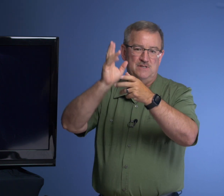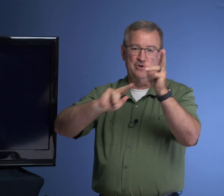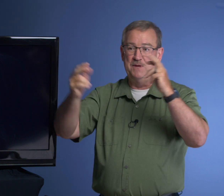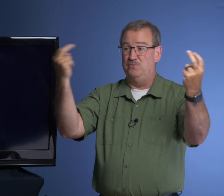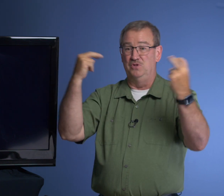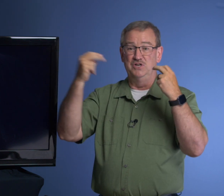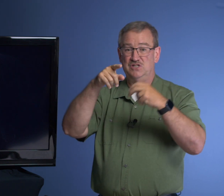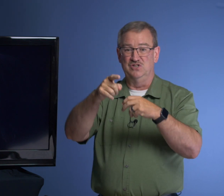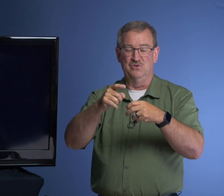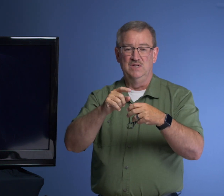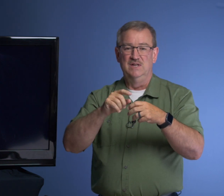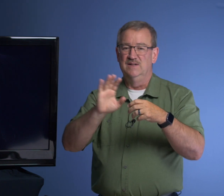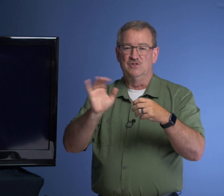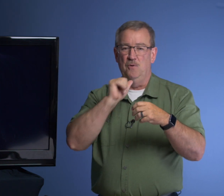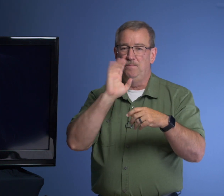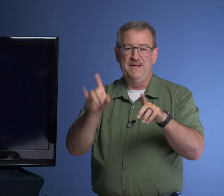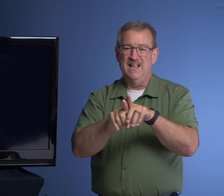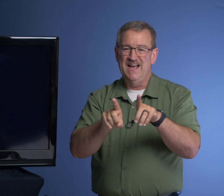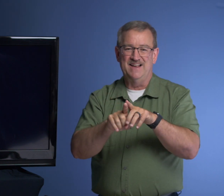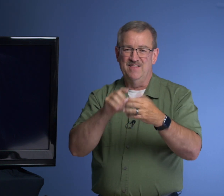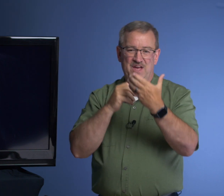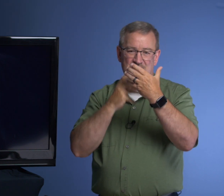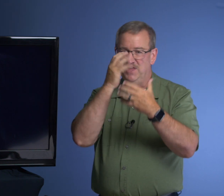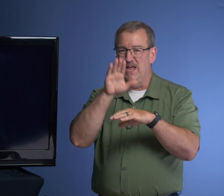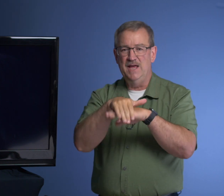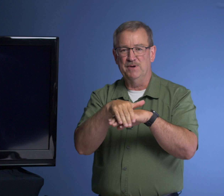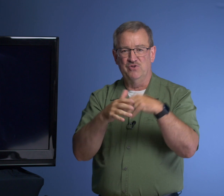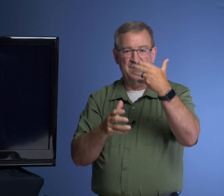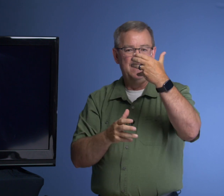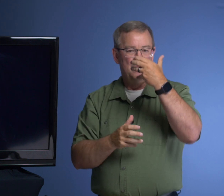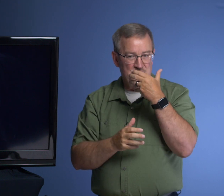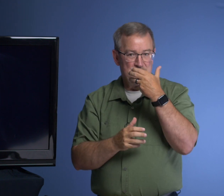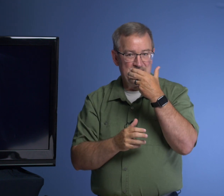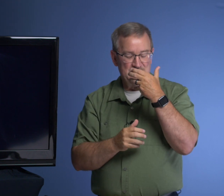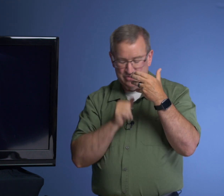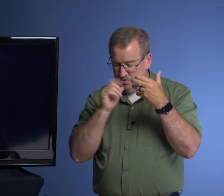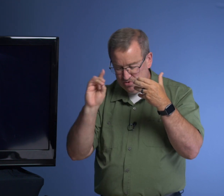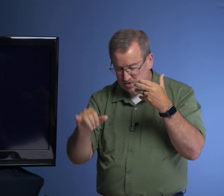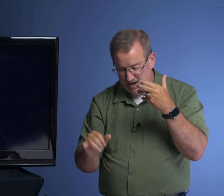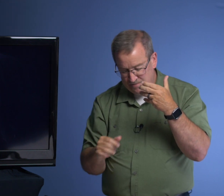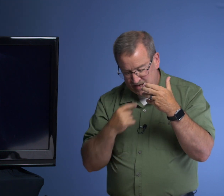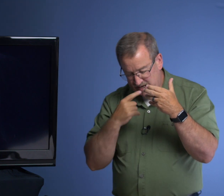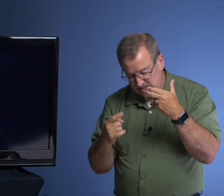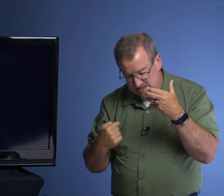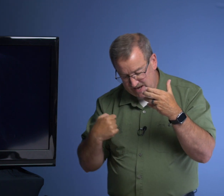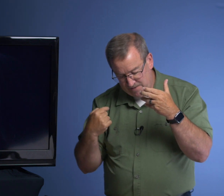so people will look at you. Don't be like the hypocrite with the mask. Don't do that. He's saying,